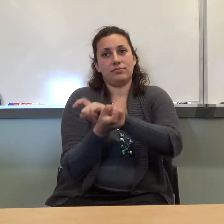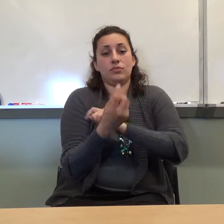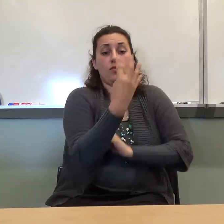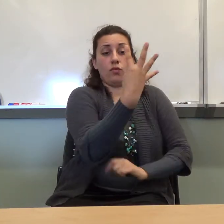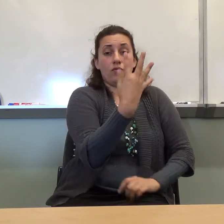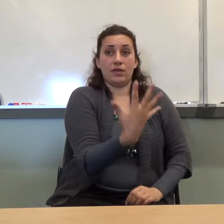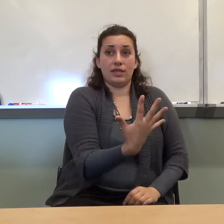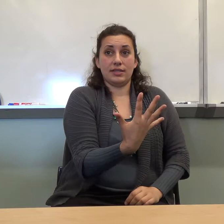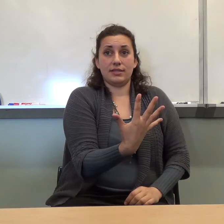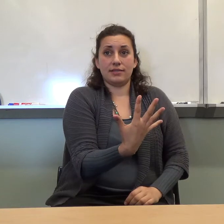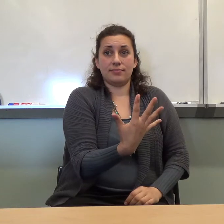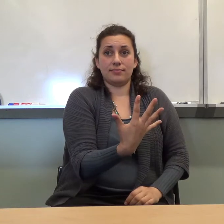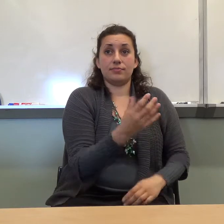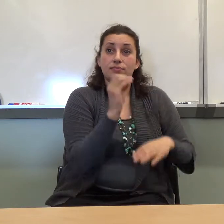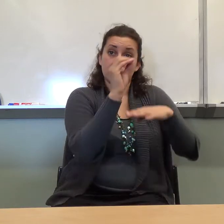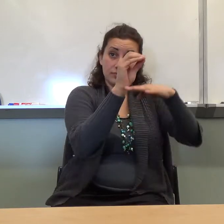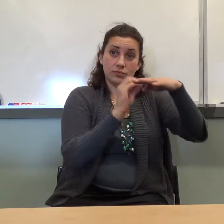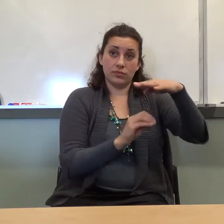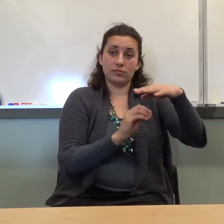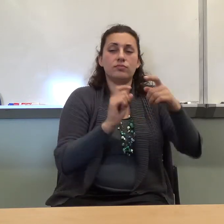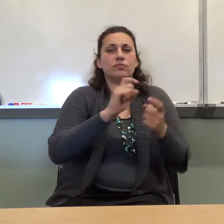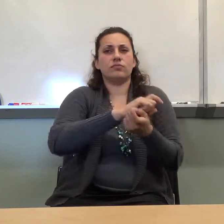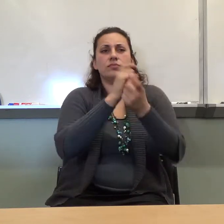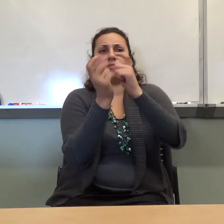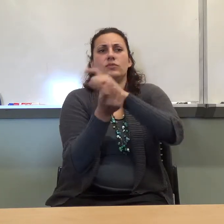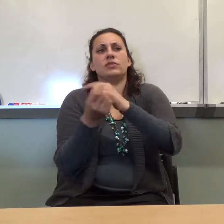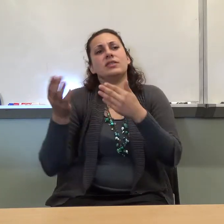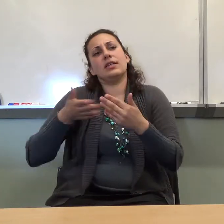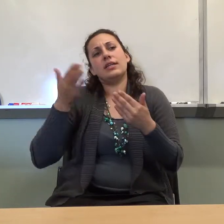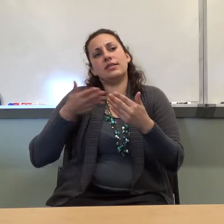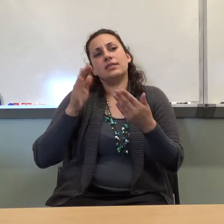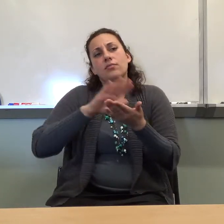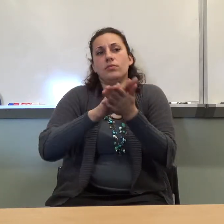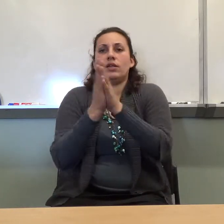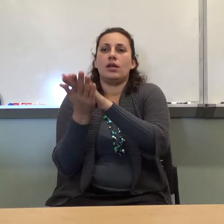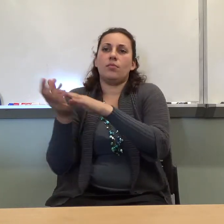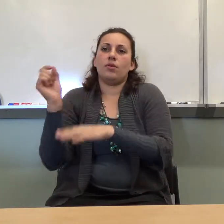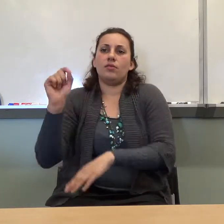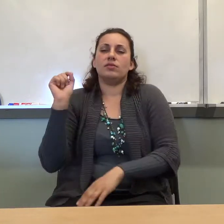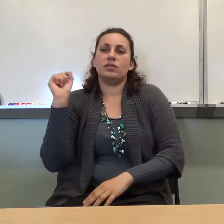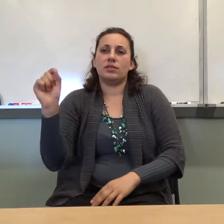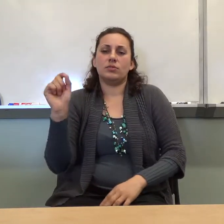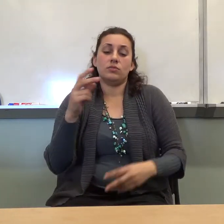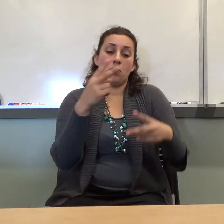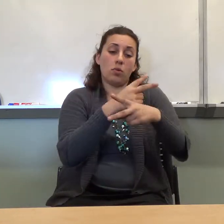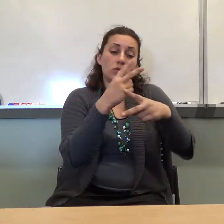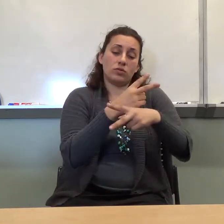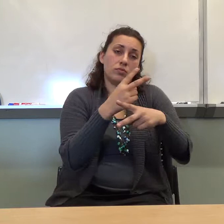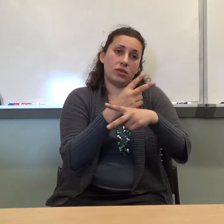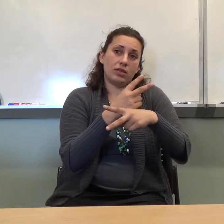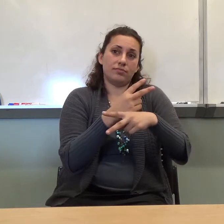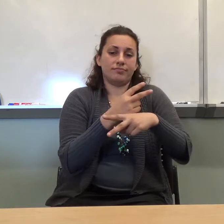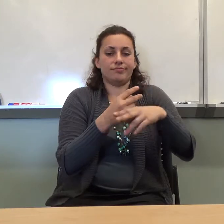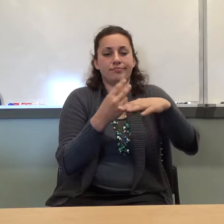is one of those fractions that converts easily into a decimal fraction. Just multiply top and bottom by 2. So